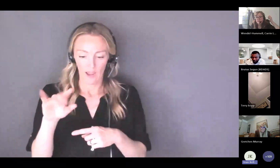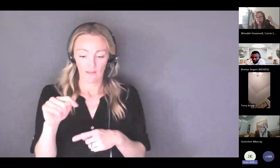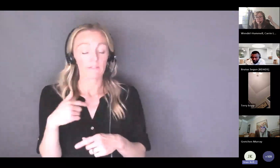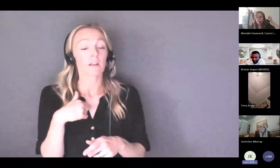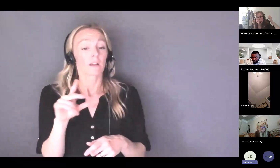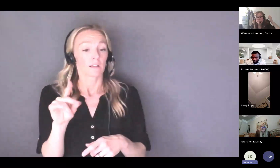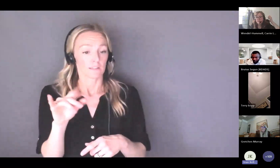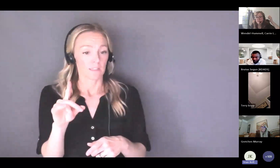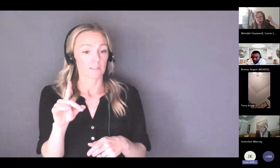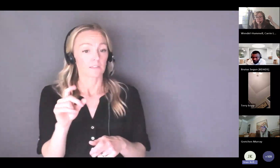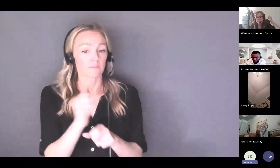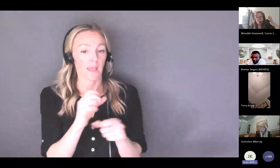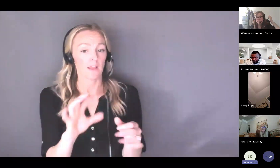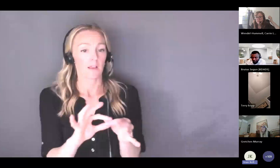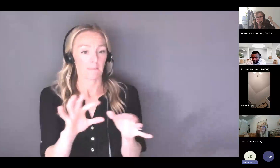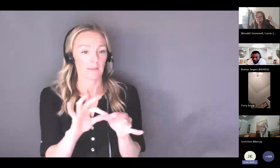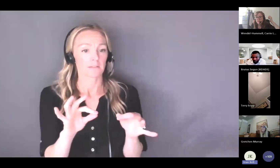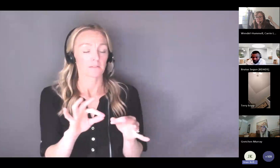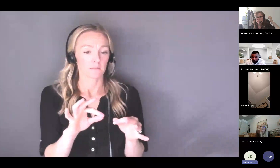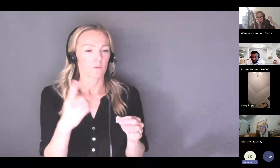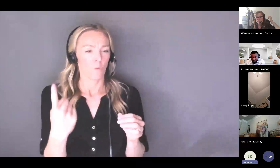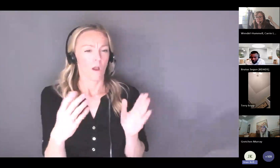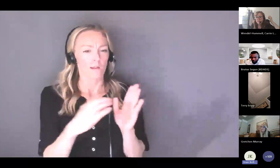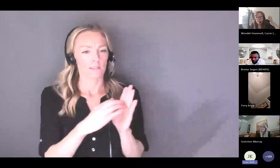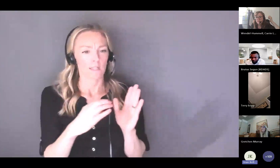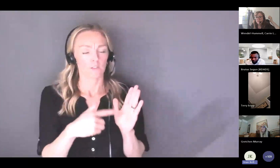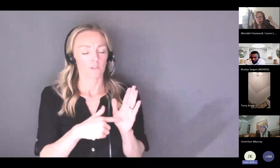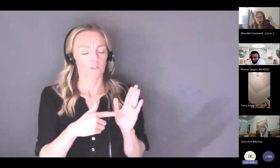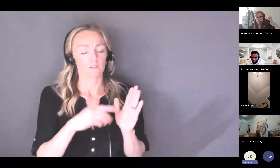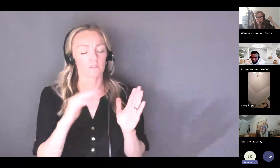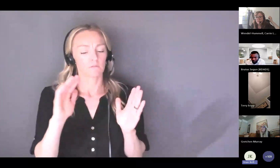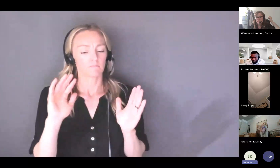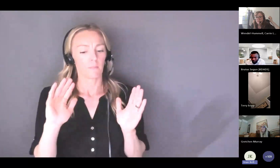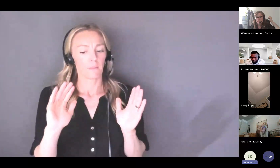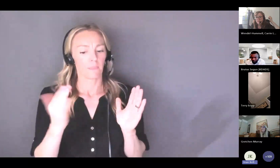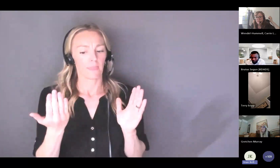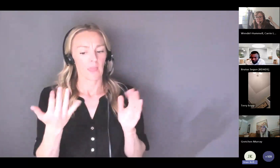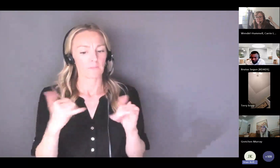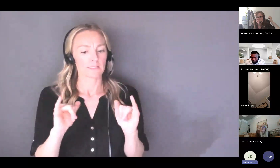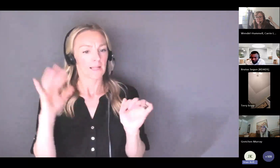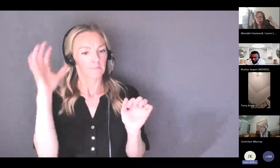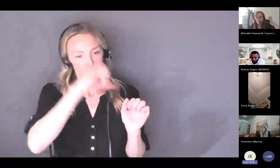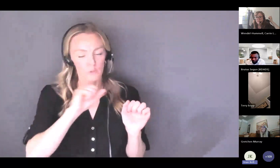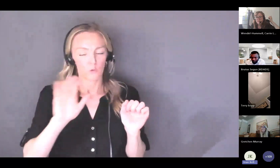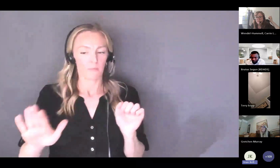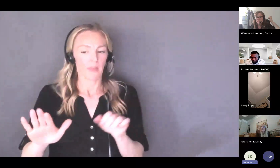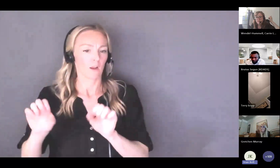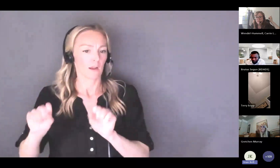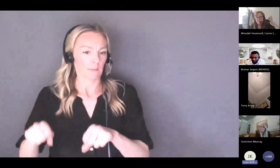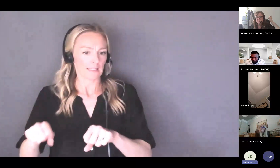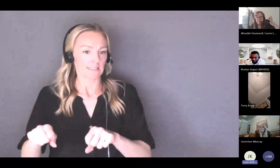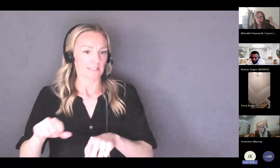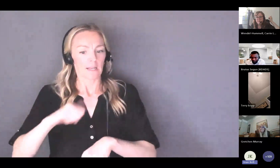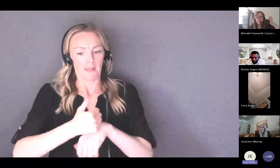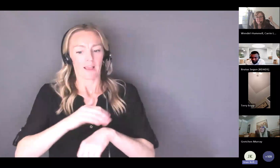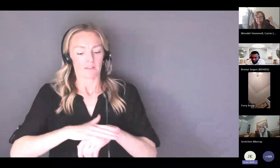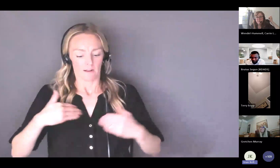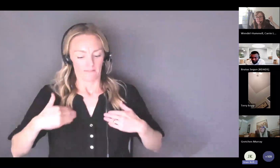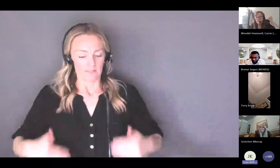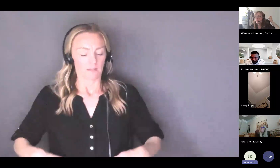regarding one section that seemed to still presume capacity simply based on physical